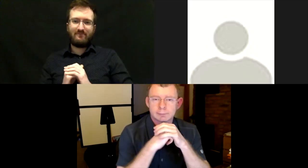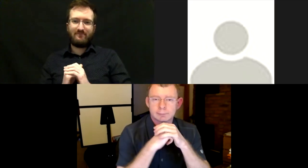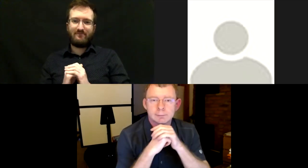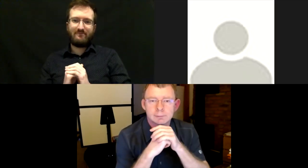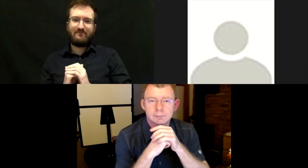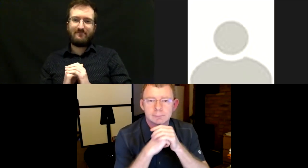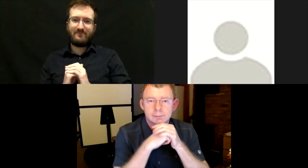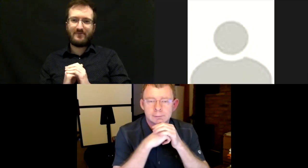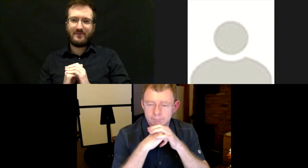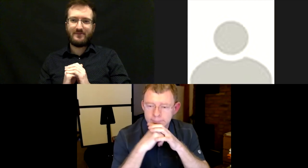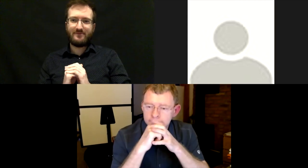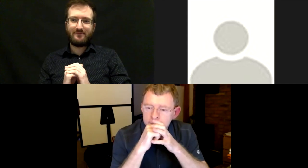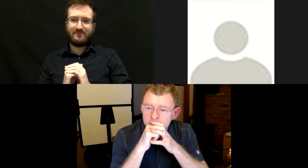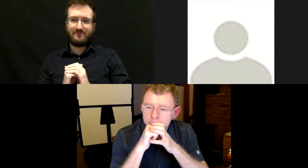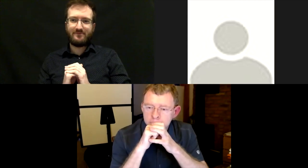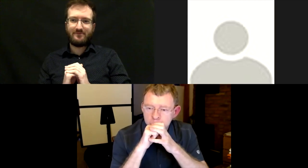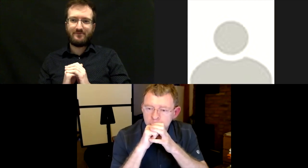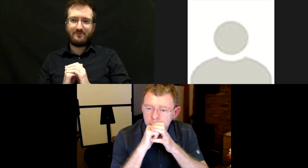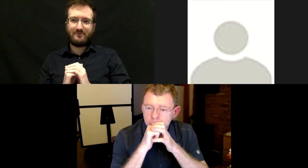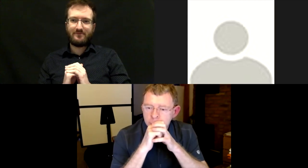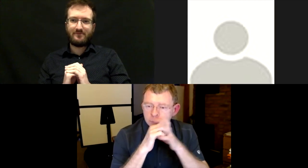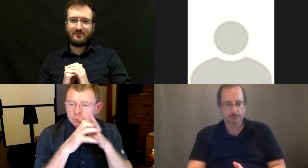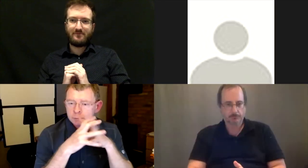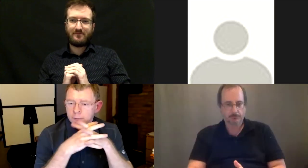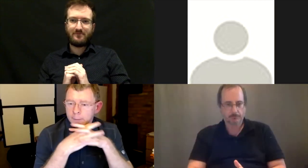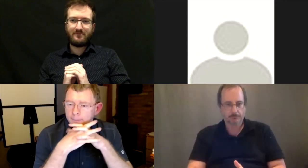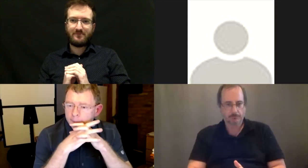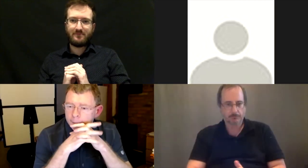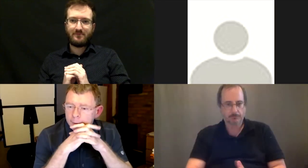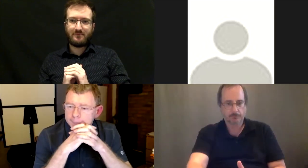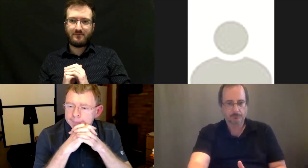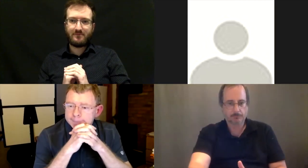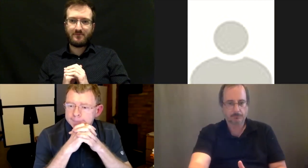Oh, we're just switching the interpreters. Okay.